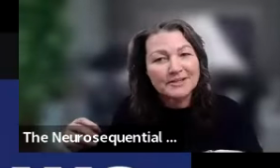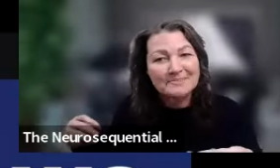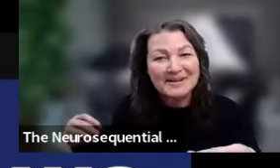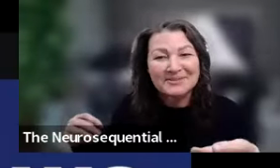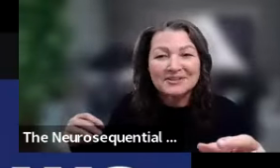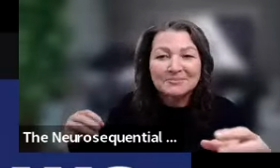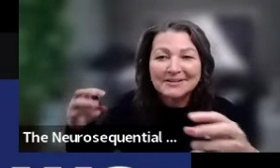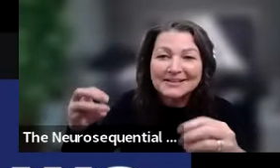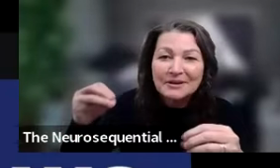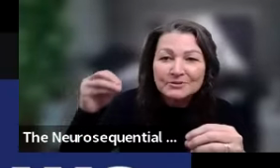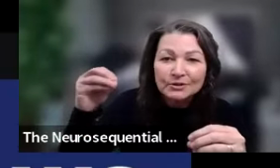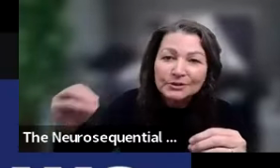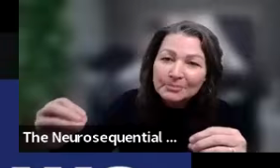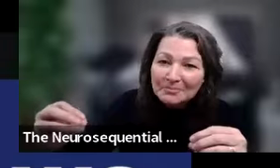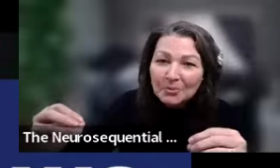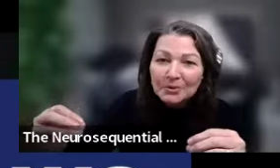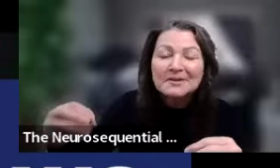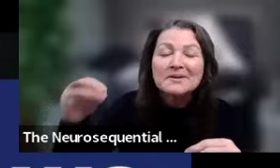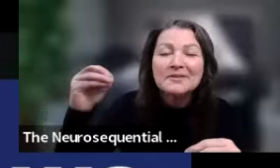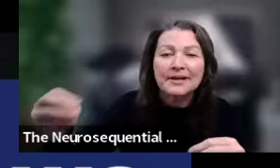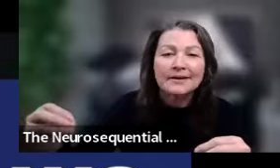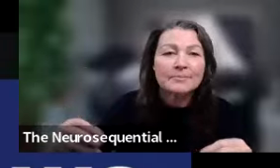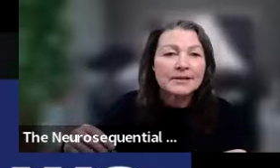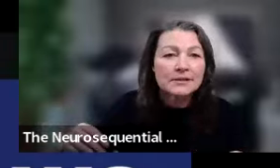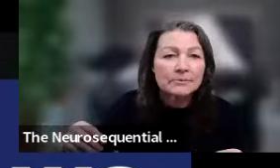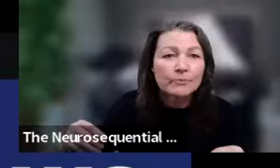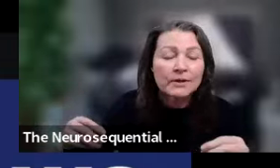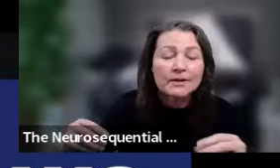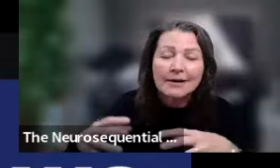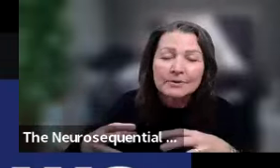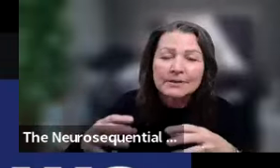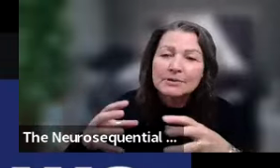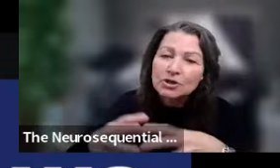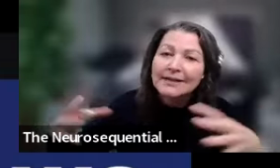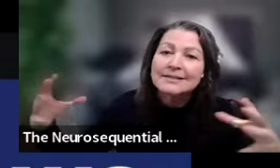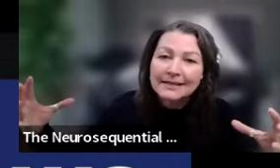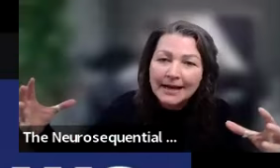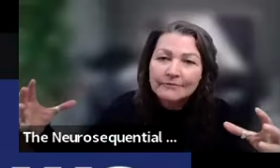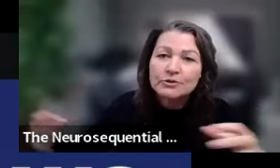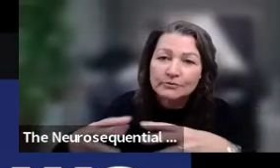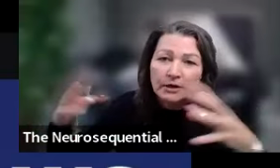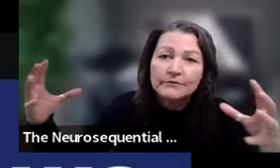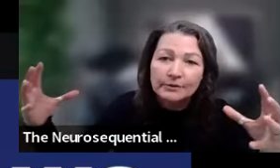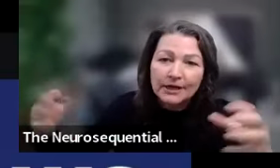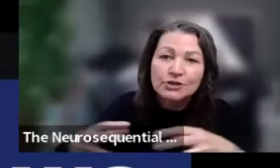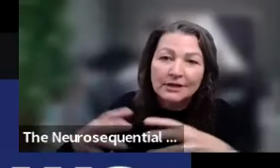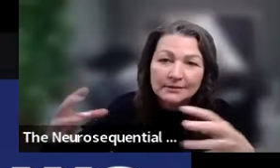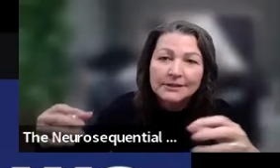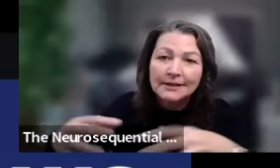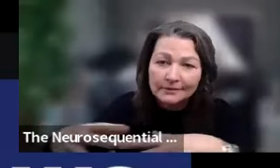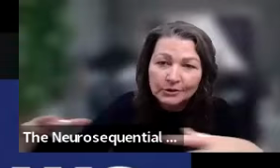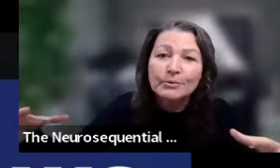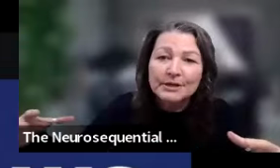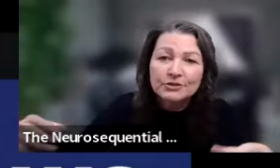to the degree that Michael talked about. He was a little bit more thought out about it than what I would be, but you kind of take an average of all of it, right? You